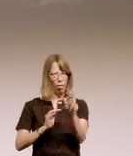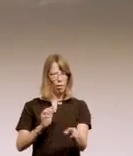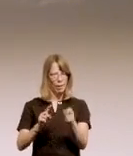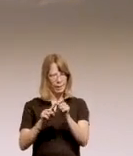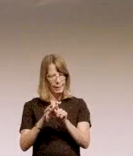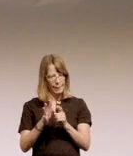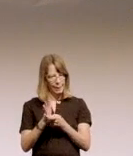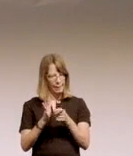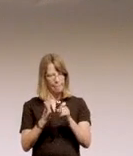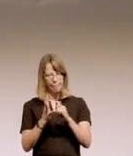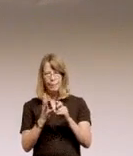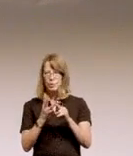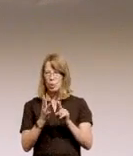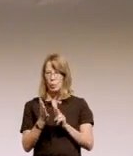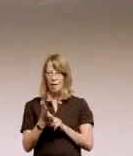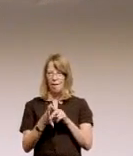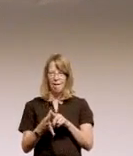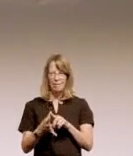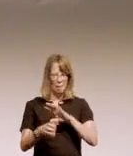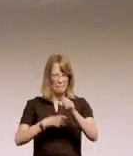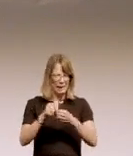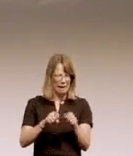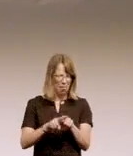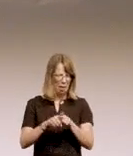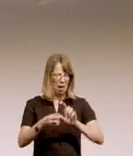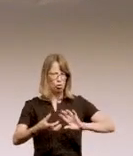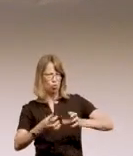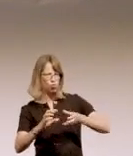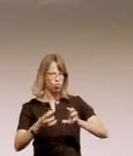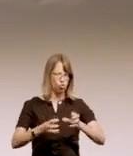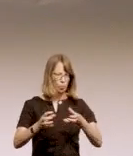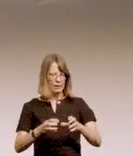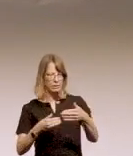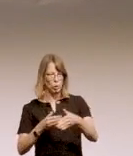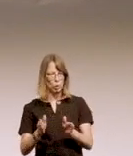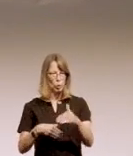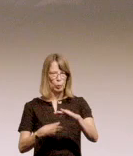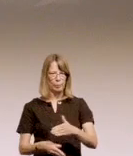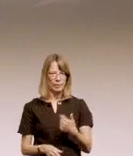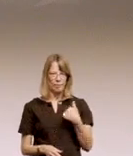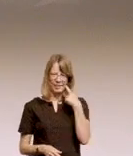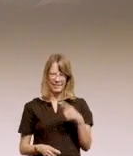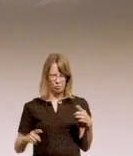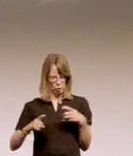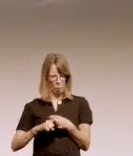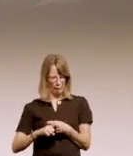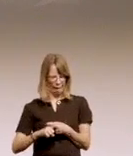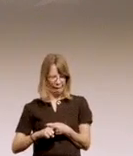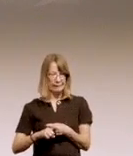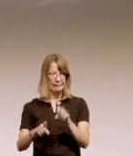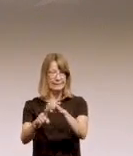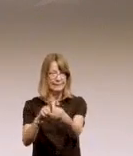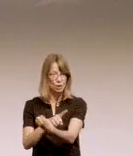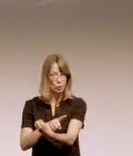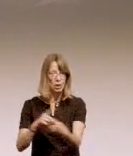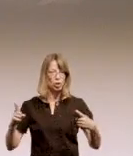along the line took on the form of a Rubik's Cube, because I find Rubik's Cubes complicated and this situation was complicated, but one of